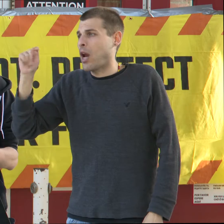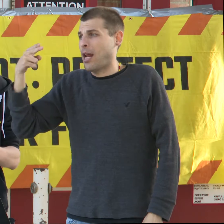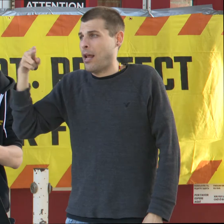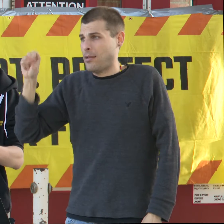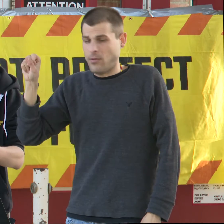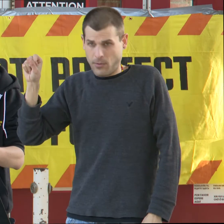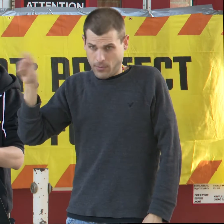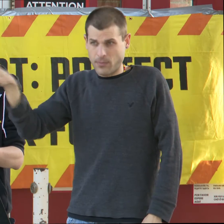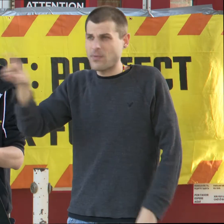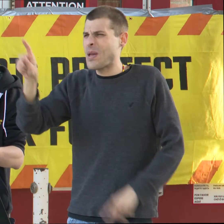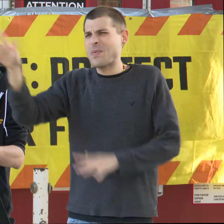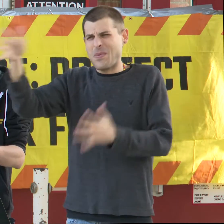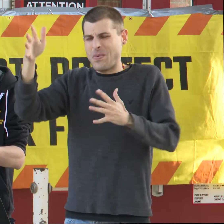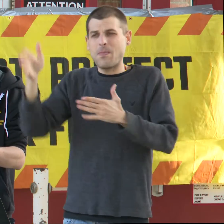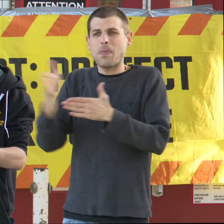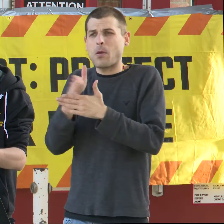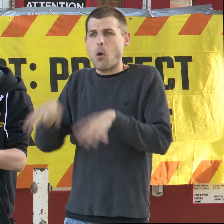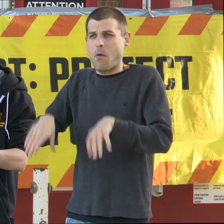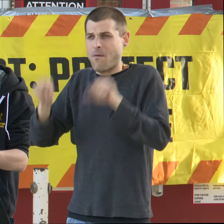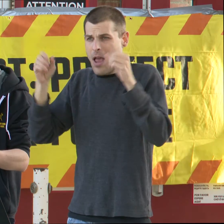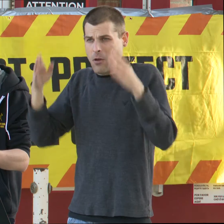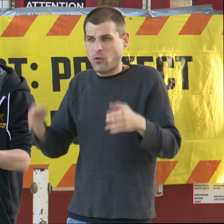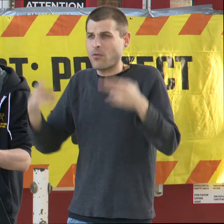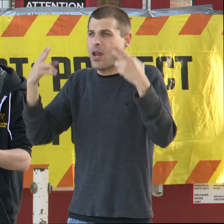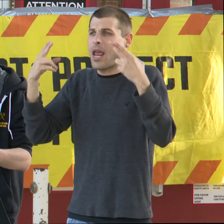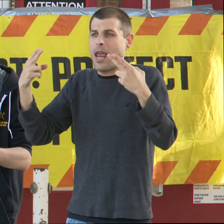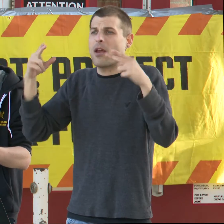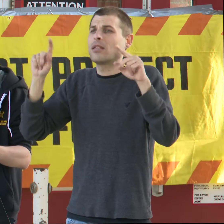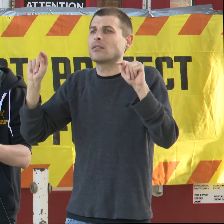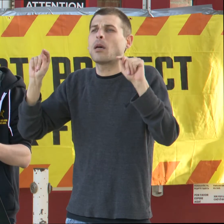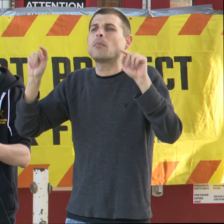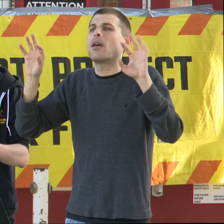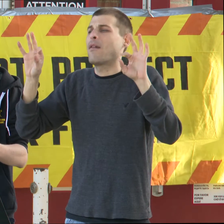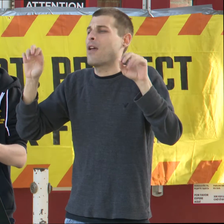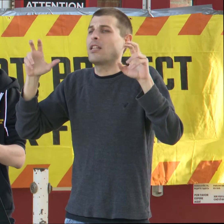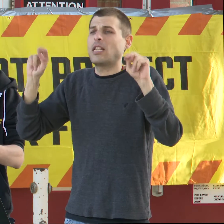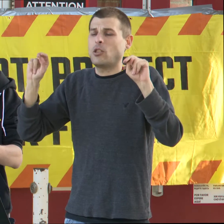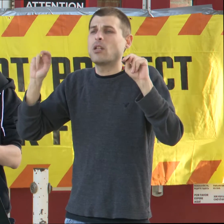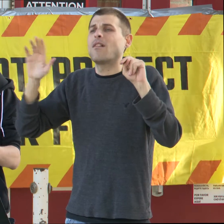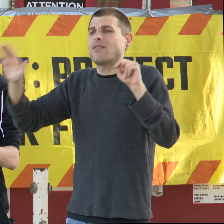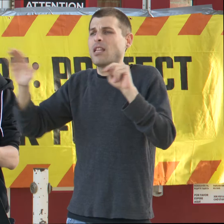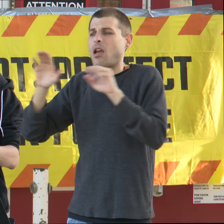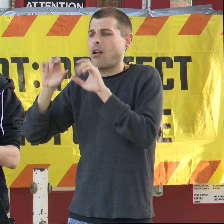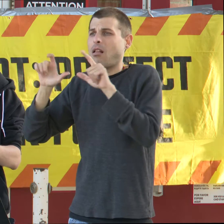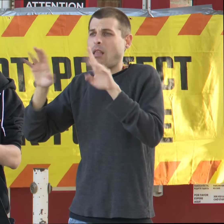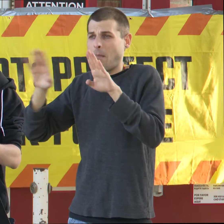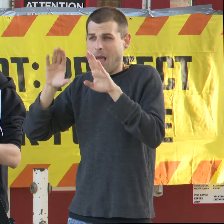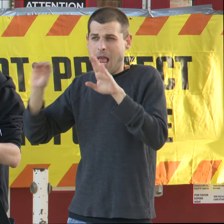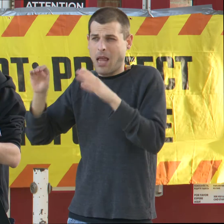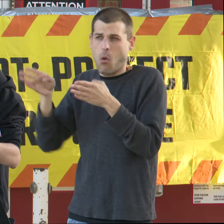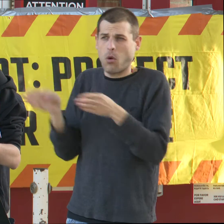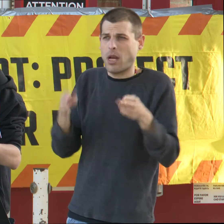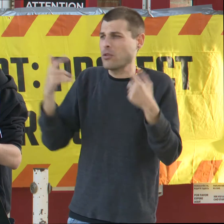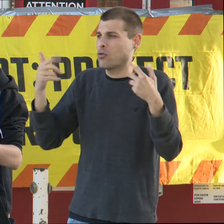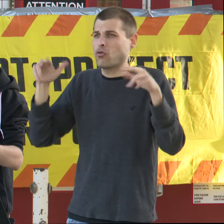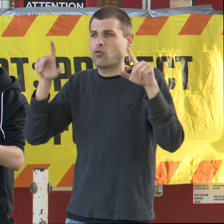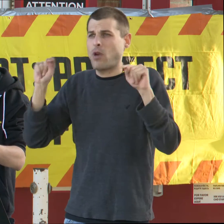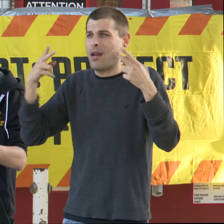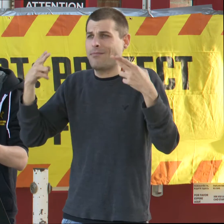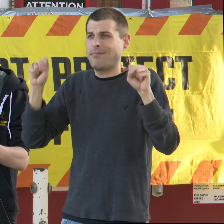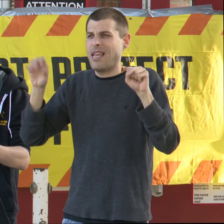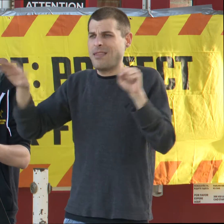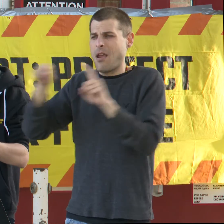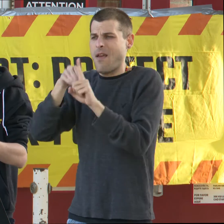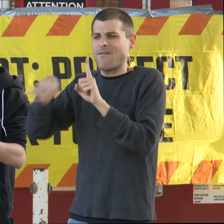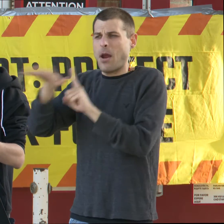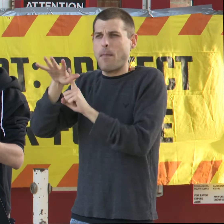And he is a co-founder of the Harriet Tubman Middle School Environmental Justice Club and a co-organizer of Grant's 2020 Environmental Justice